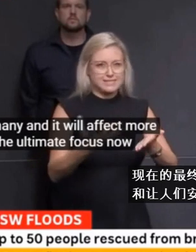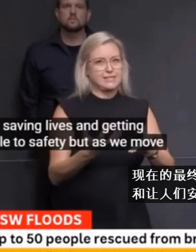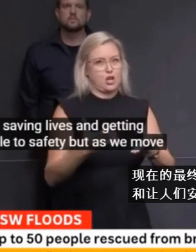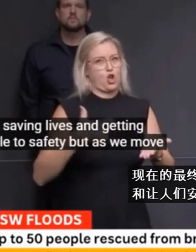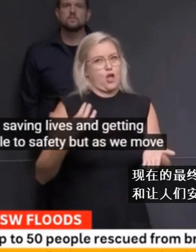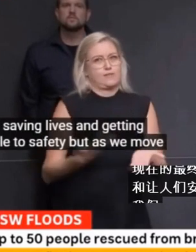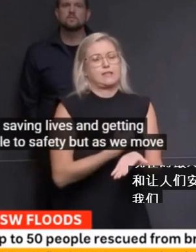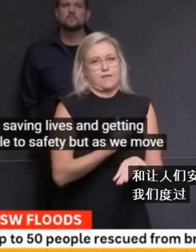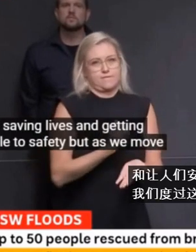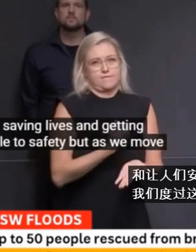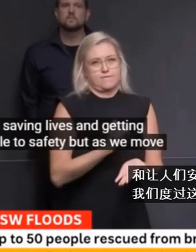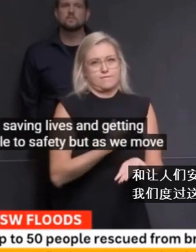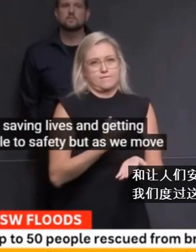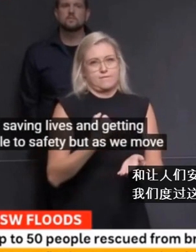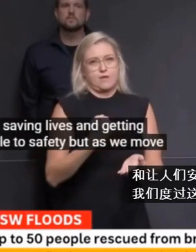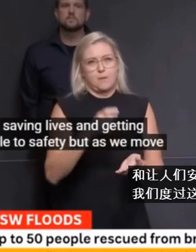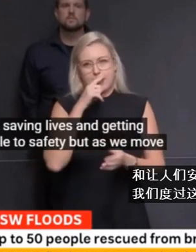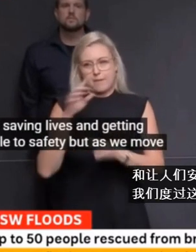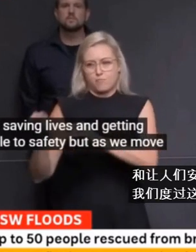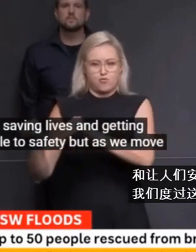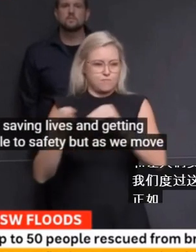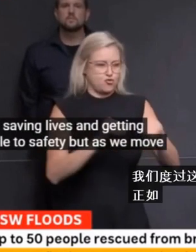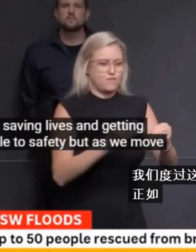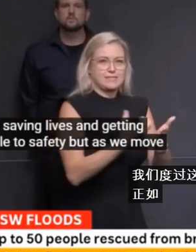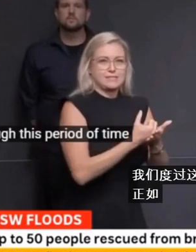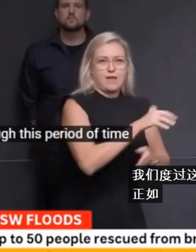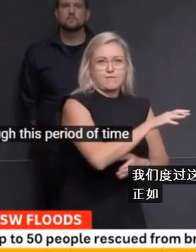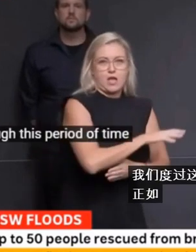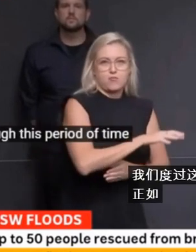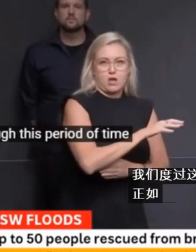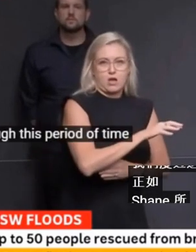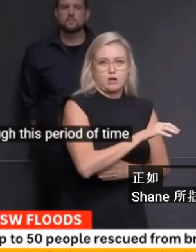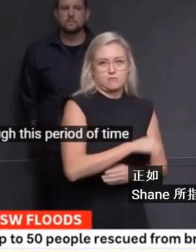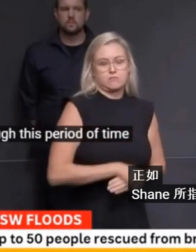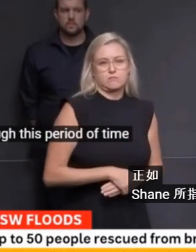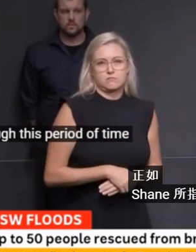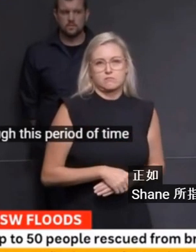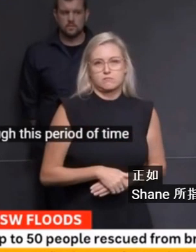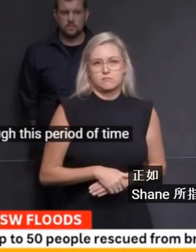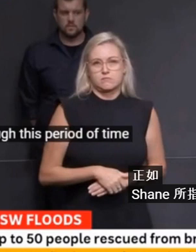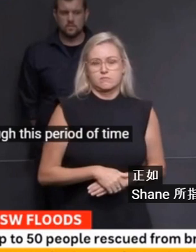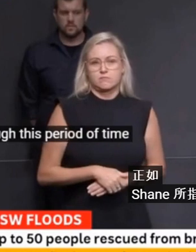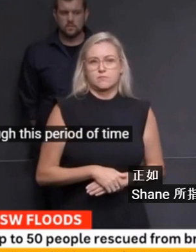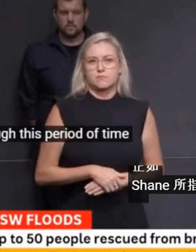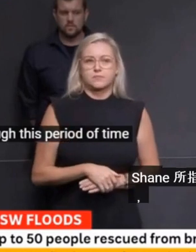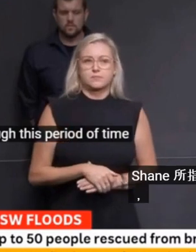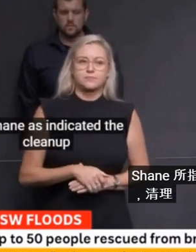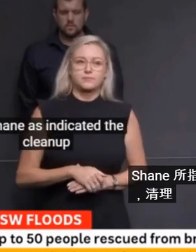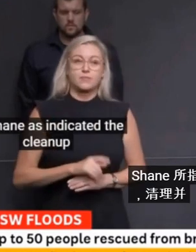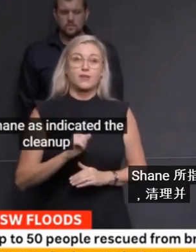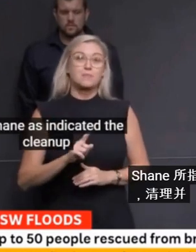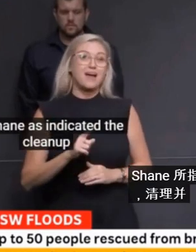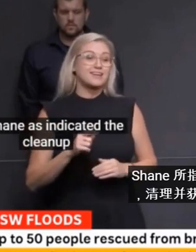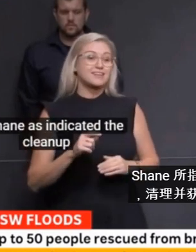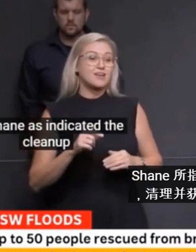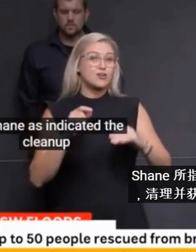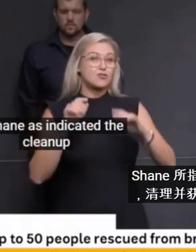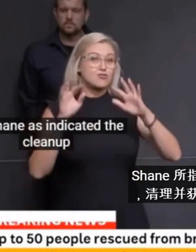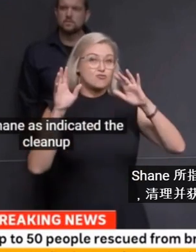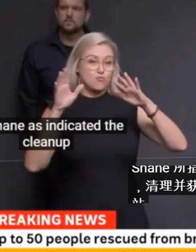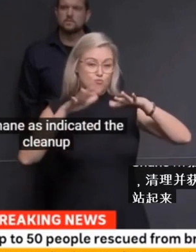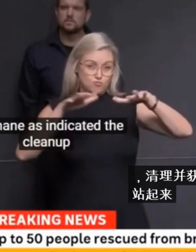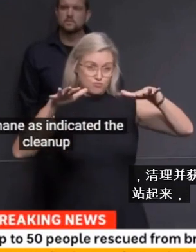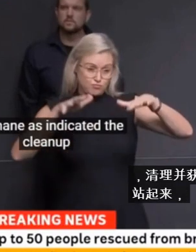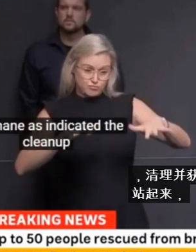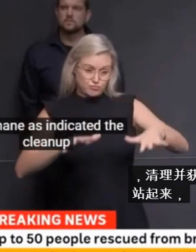safety. But as we move through this period of time, as Shane has indicated, the clean-up and getting